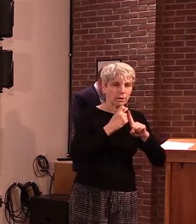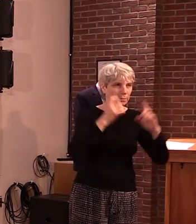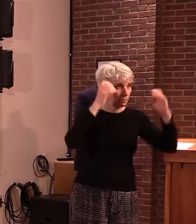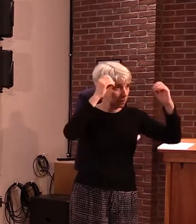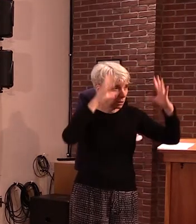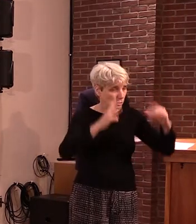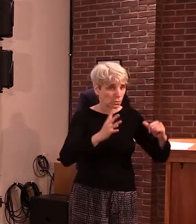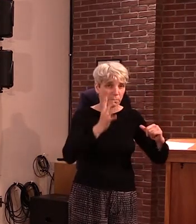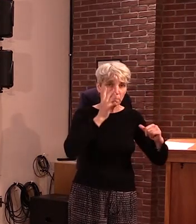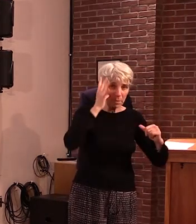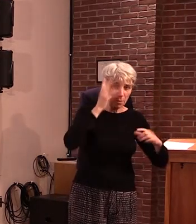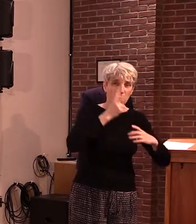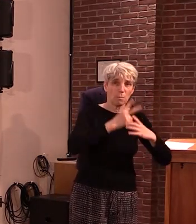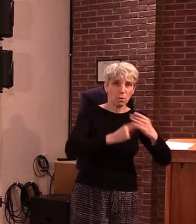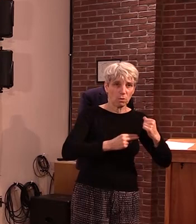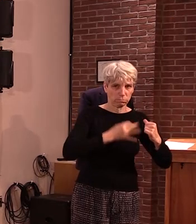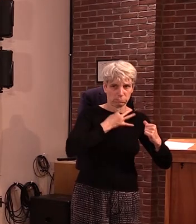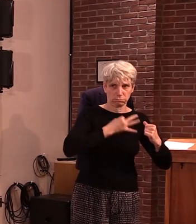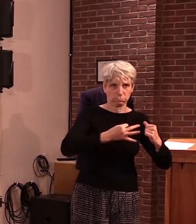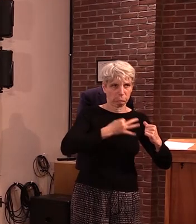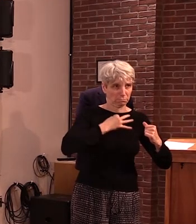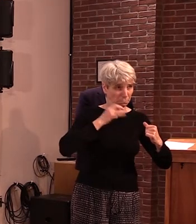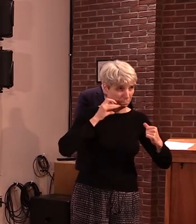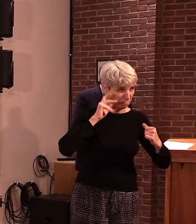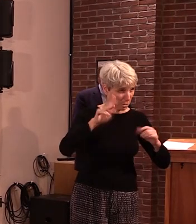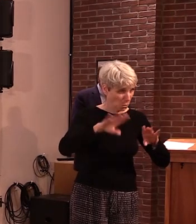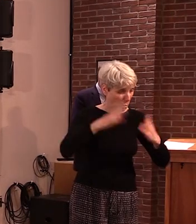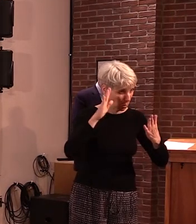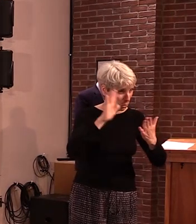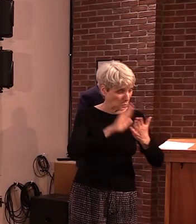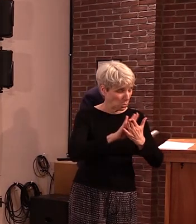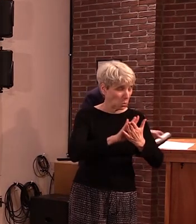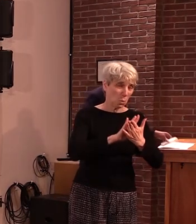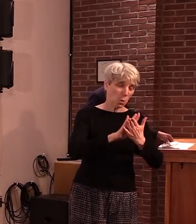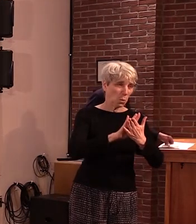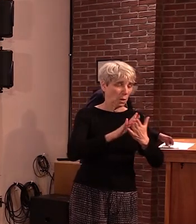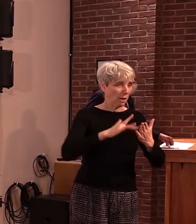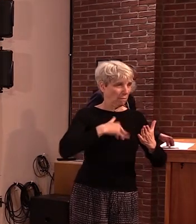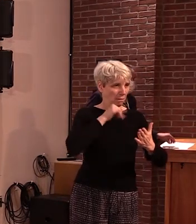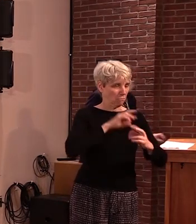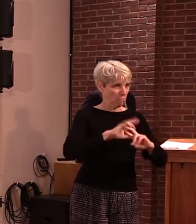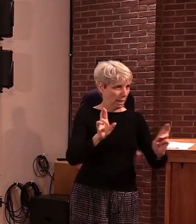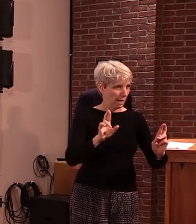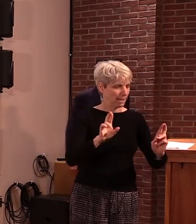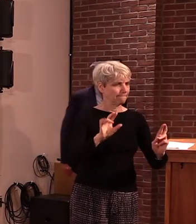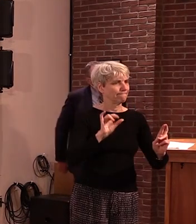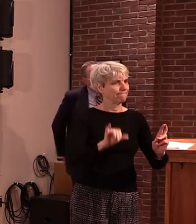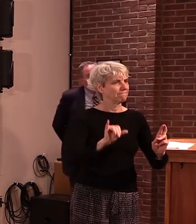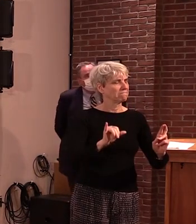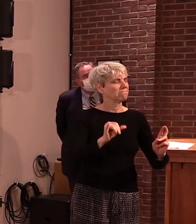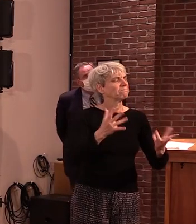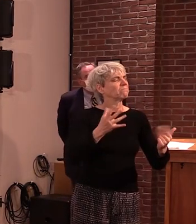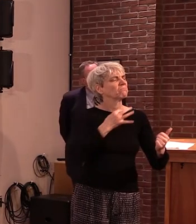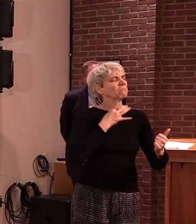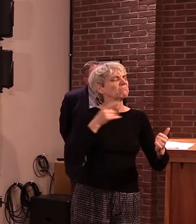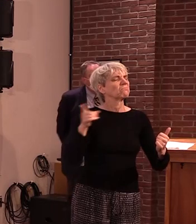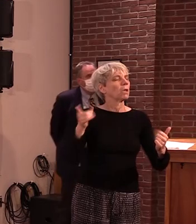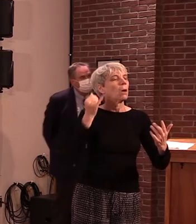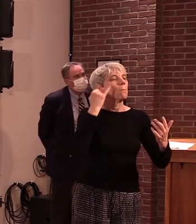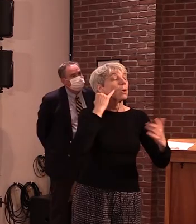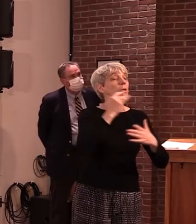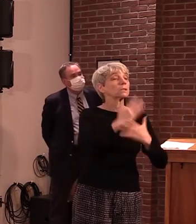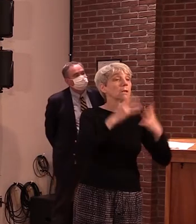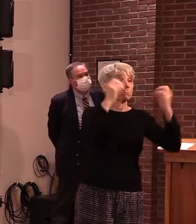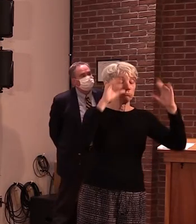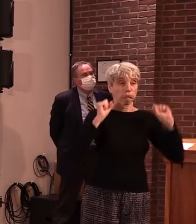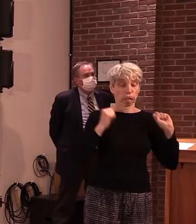about going back to in-person learning. How is the state preparing for, let's just say, if some teachers